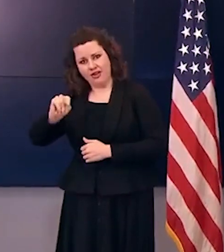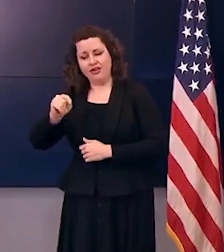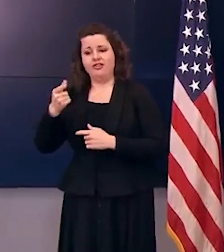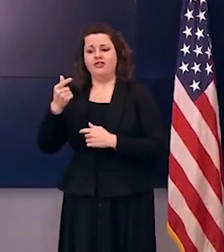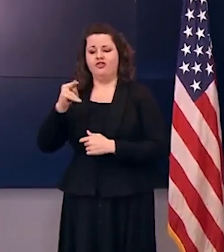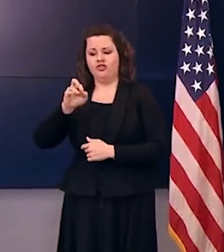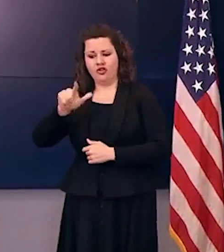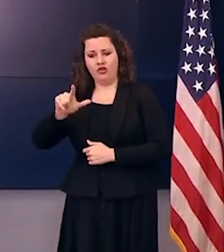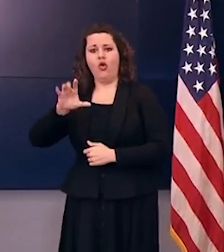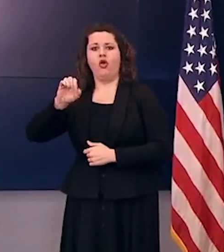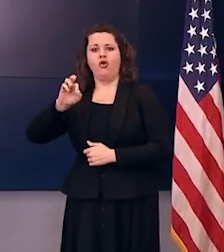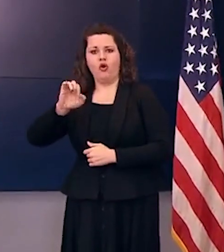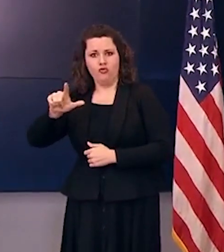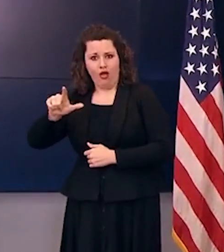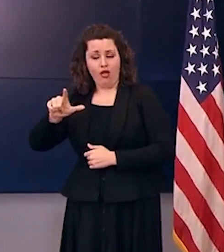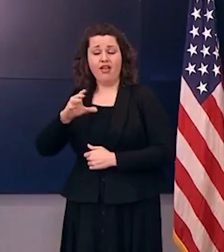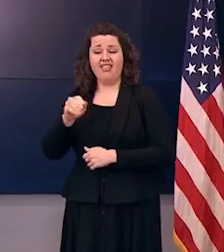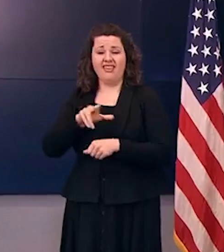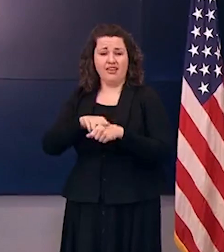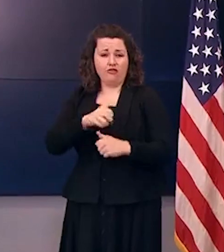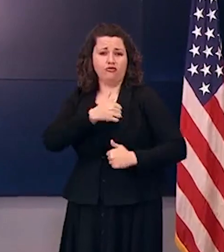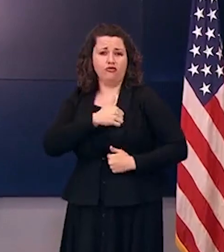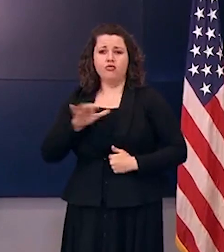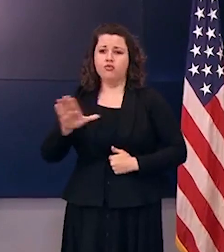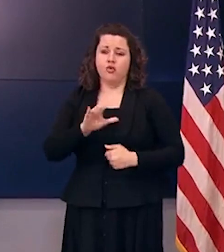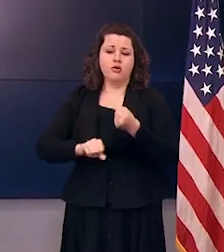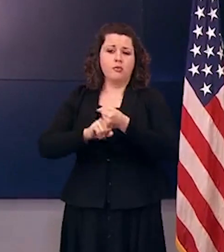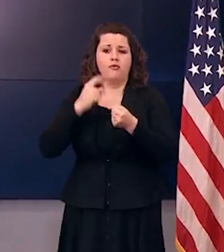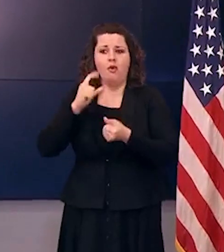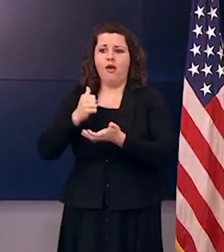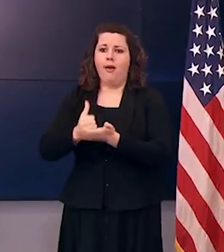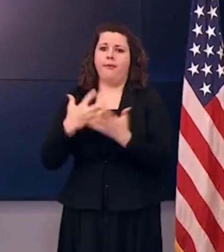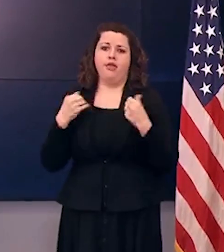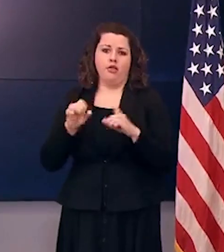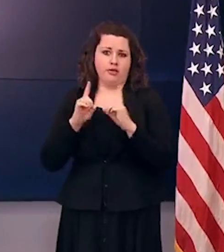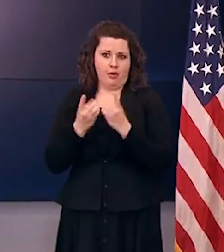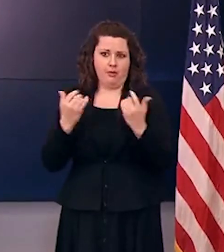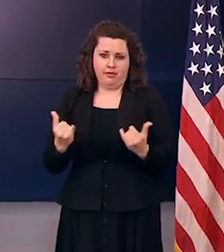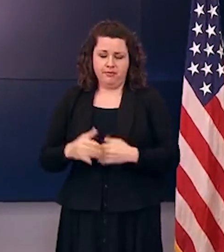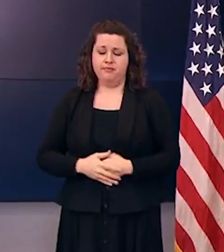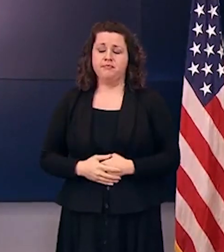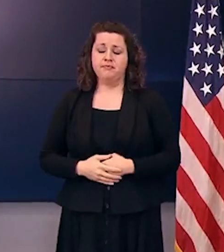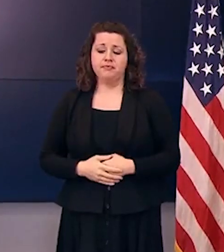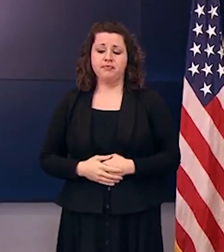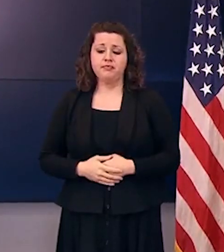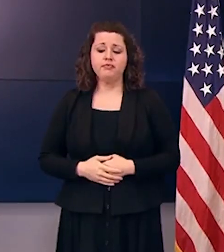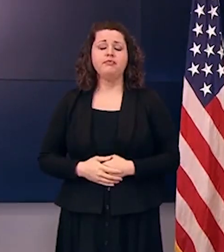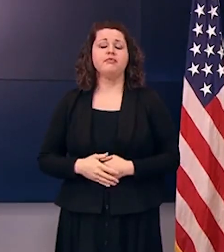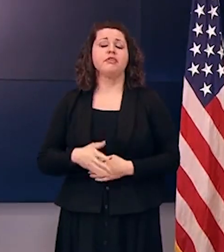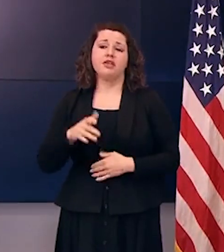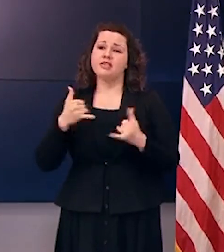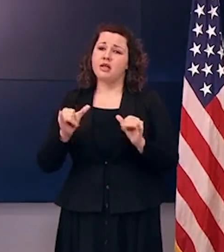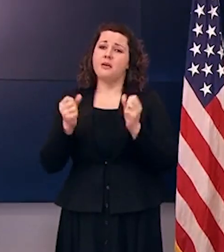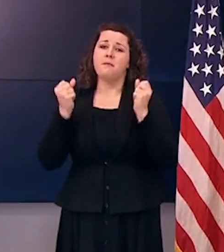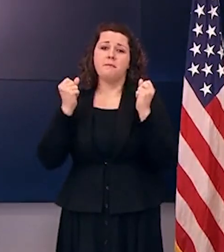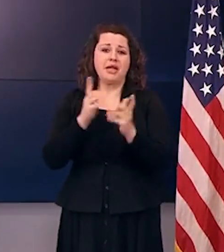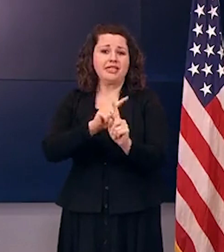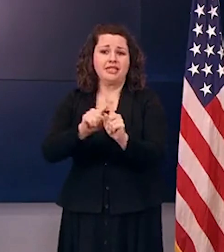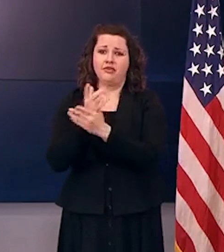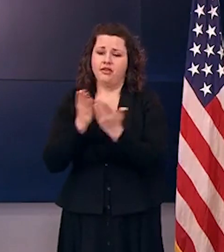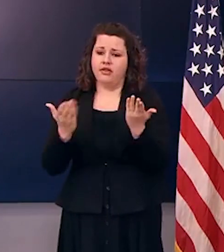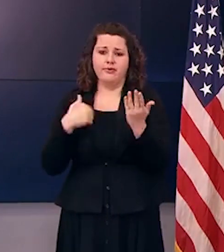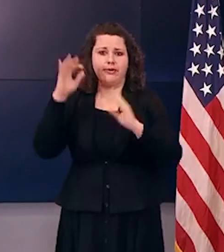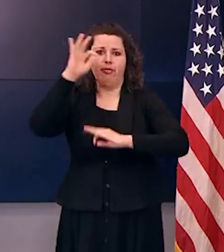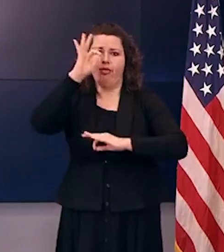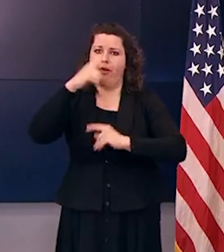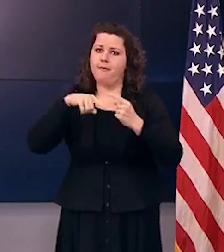Correll and the National Guard for all of your support in assisting the Department of Public Health with this effort. There are still a lot of things that we don't know about